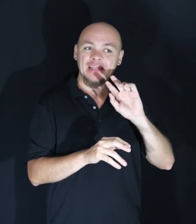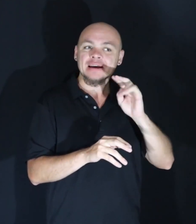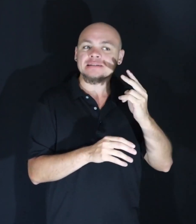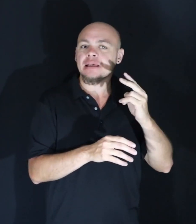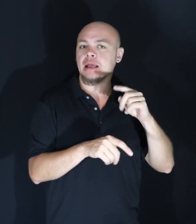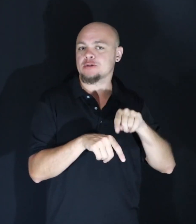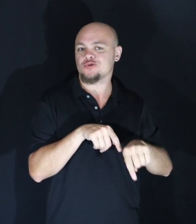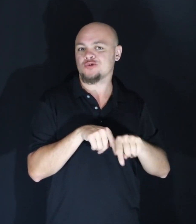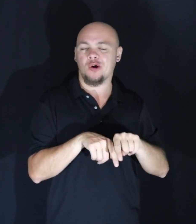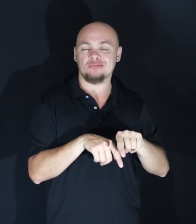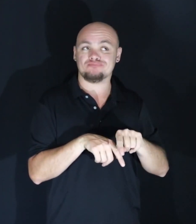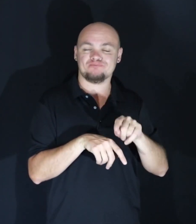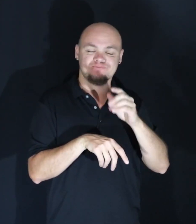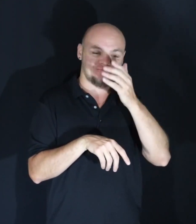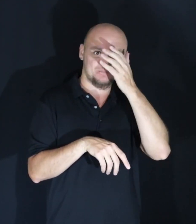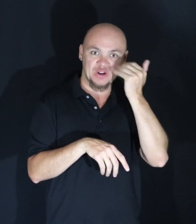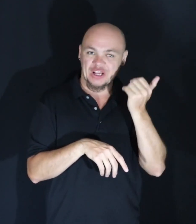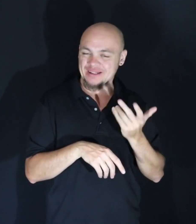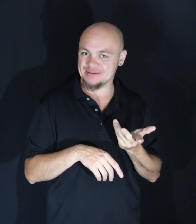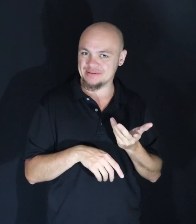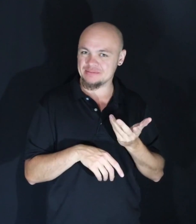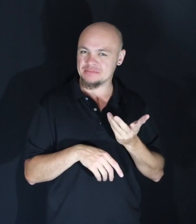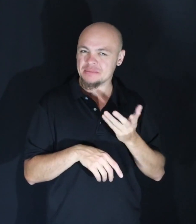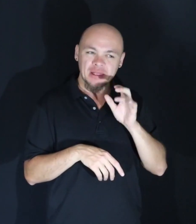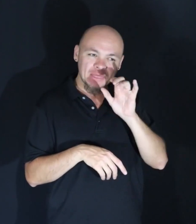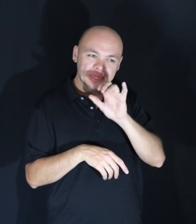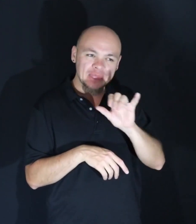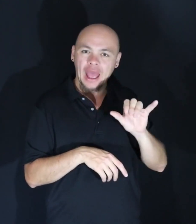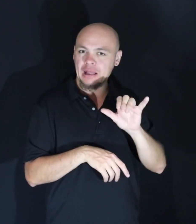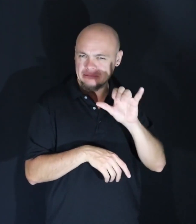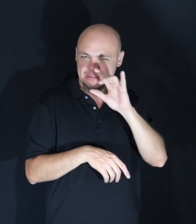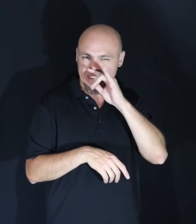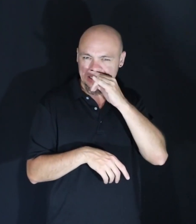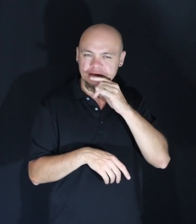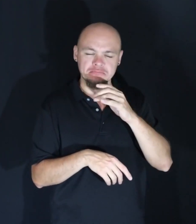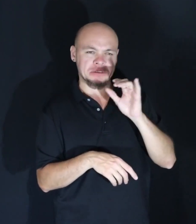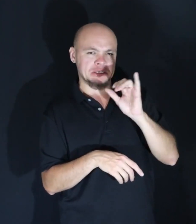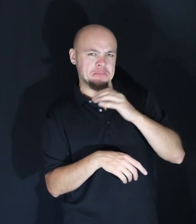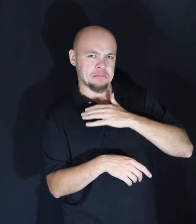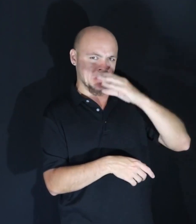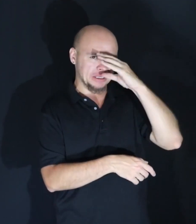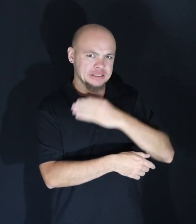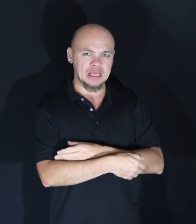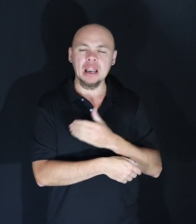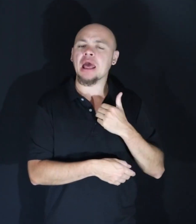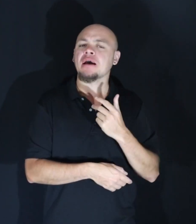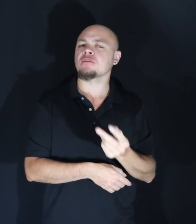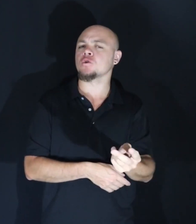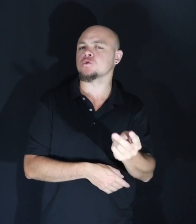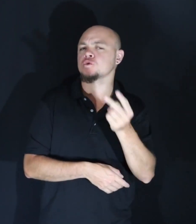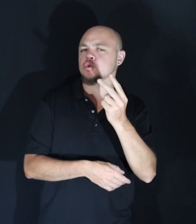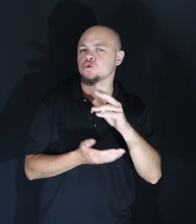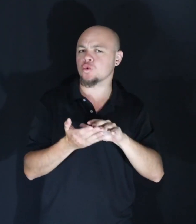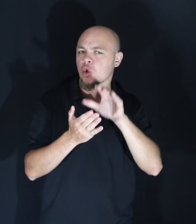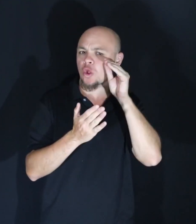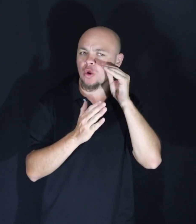sock. So who are these kids, like my son, with 2 learning profiles that exist at the same